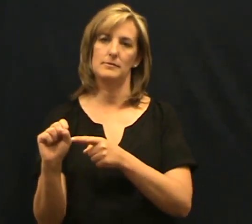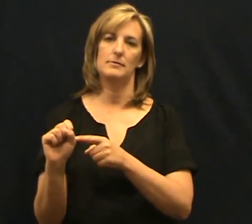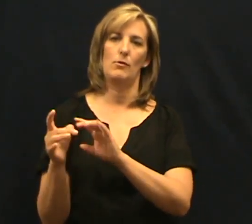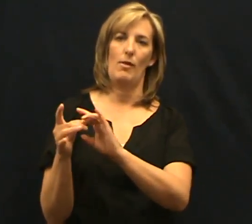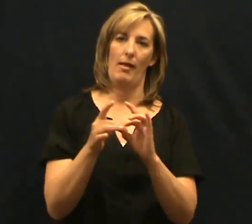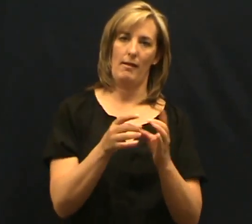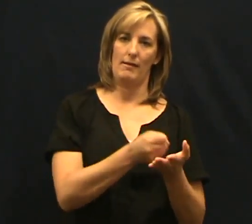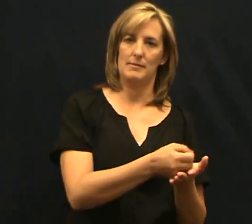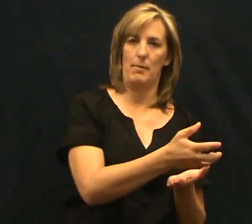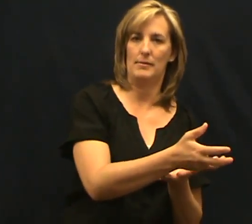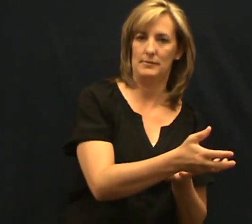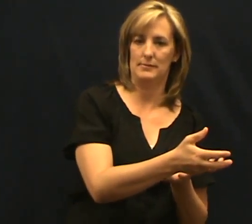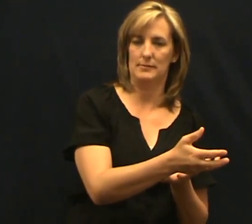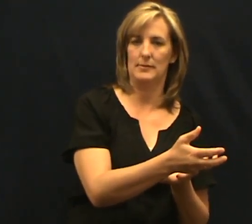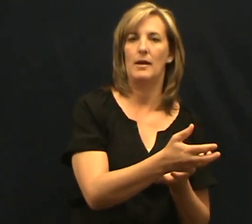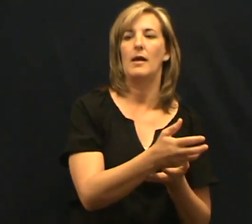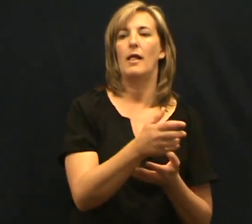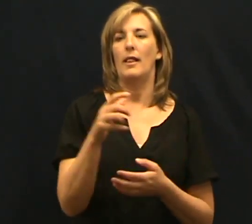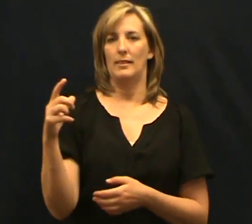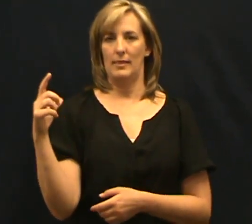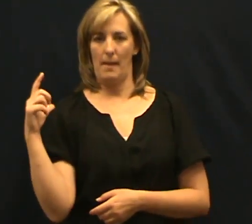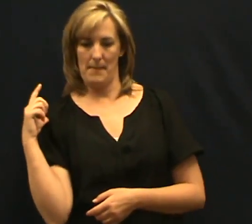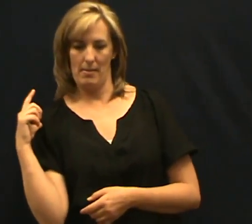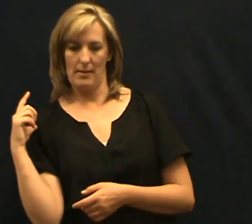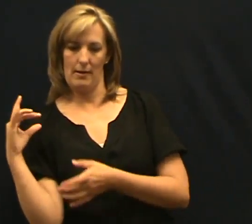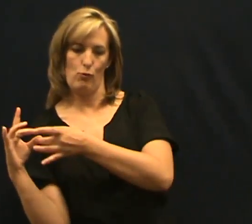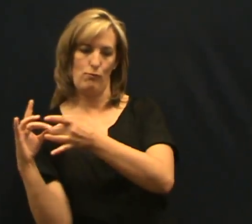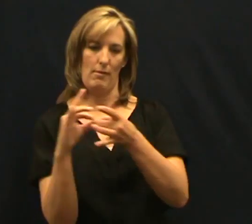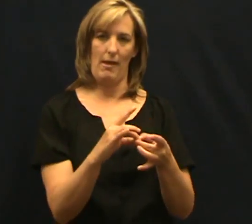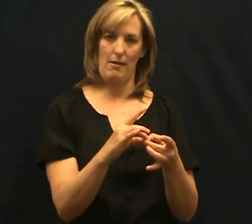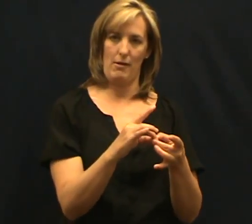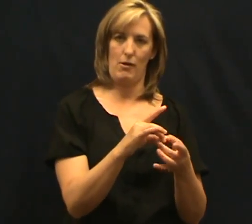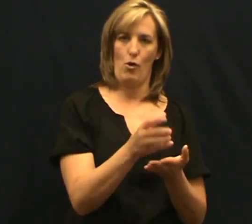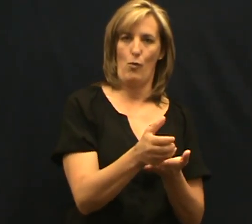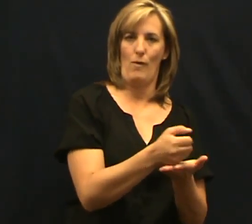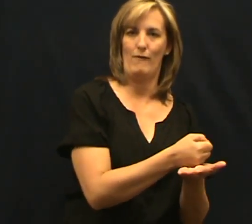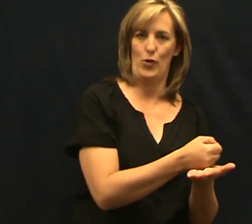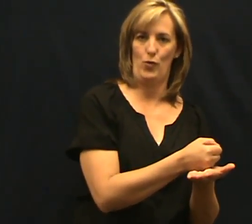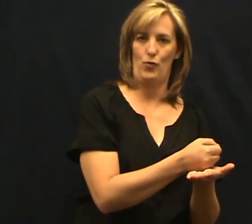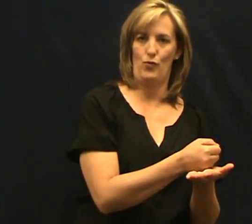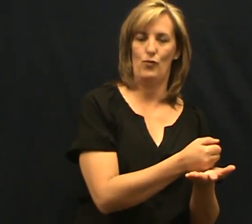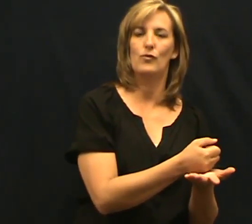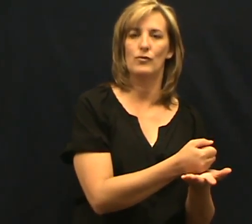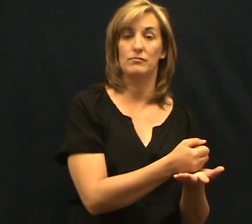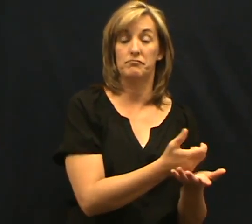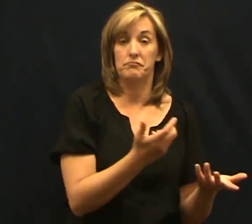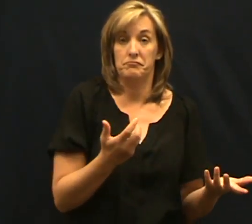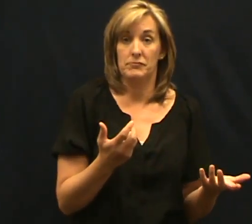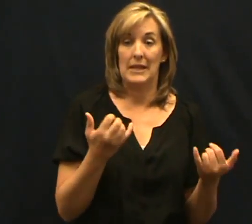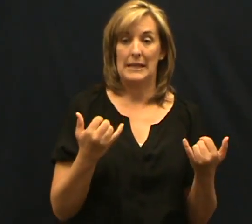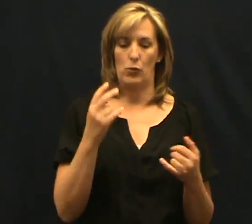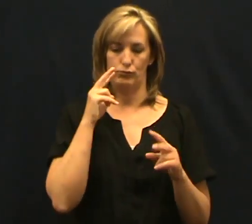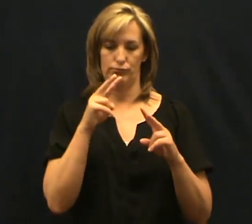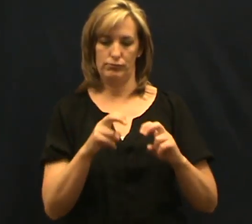then liabilities and related revenues. As you can see, let's look at the liabilities. Unearned ticket revenue. That means we have